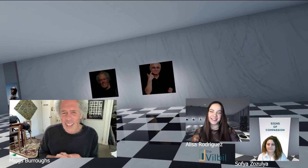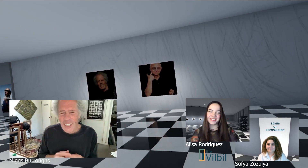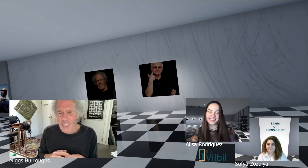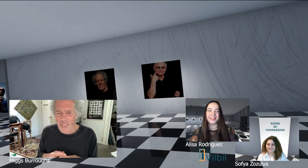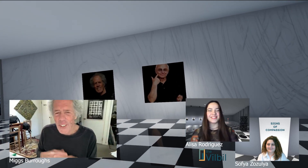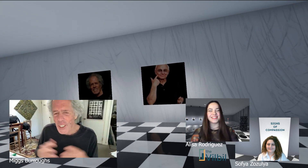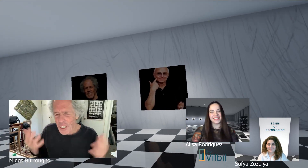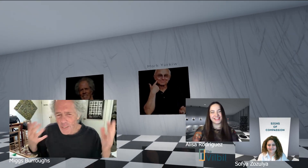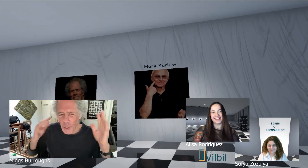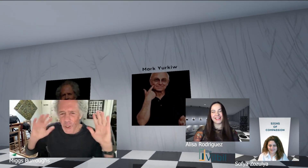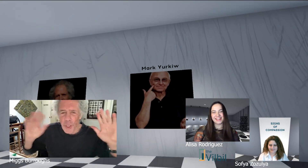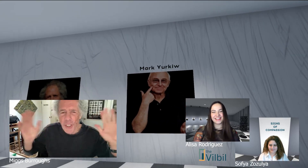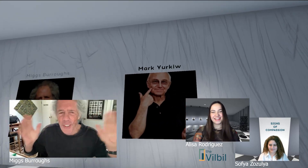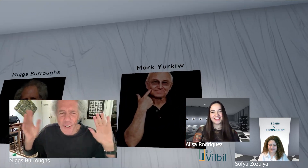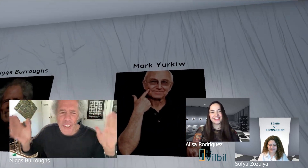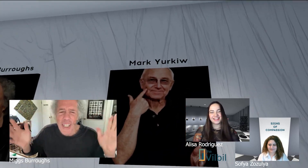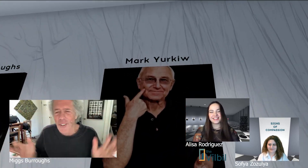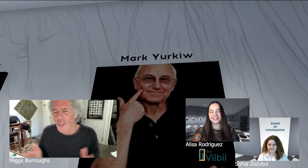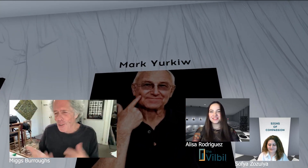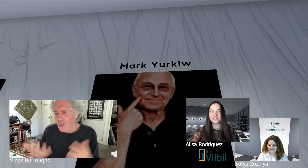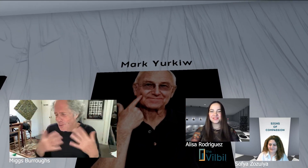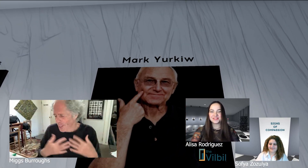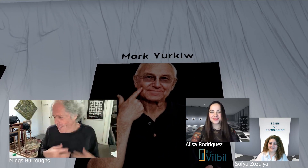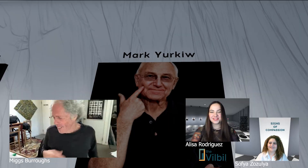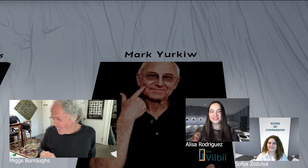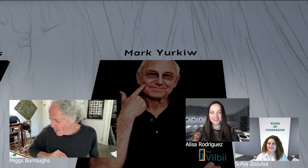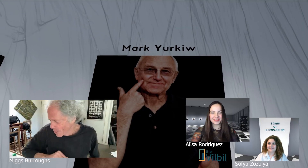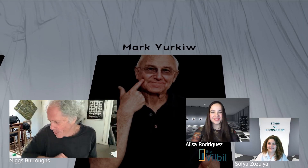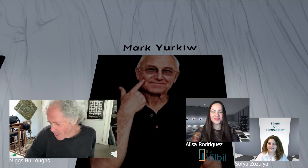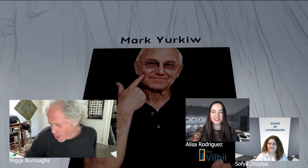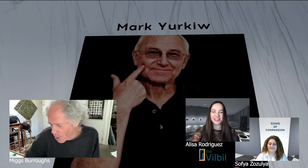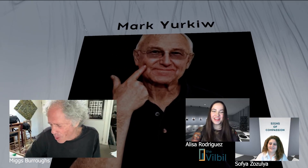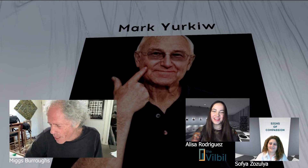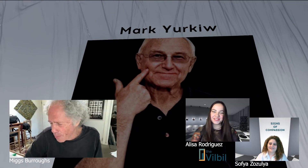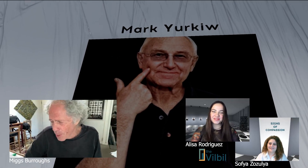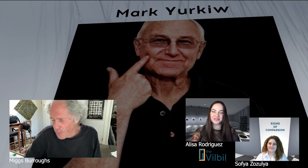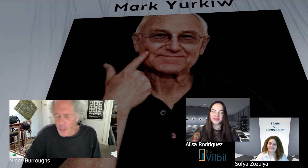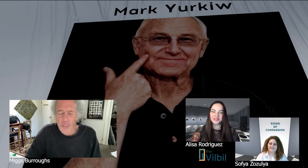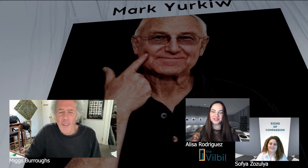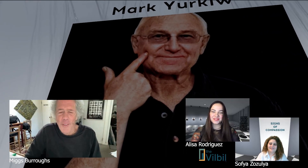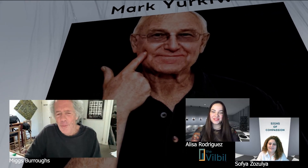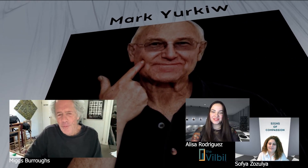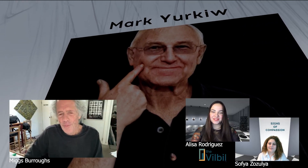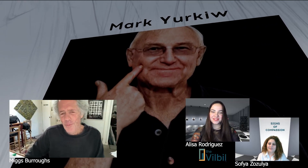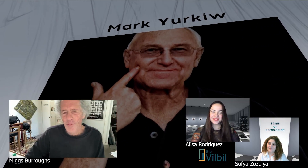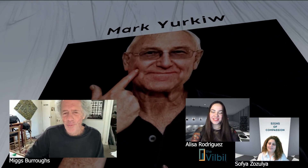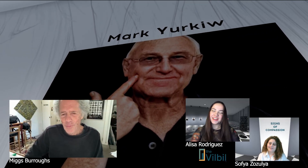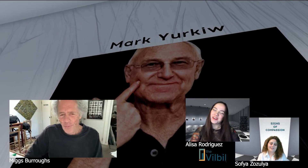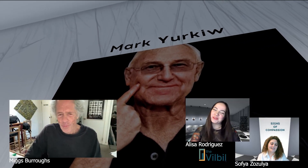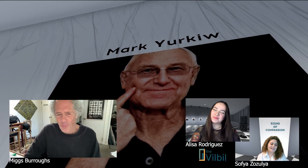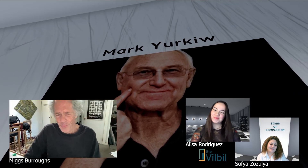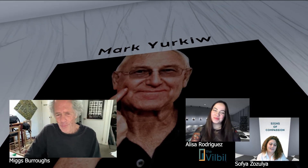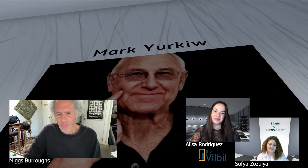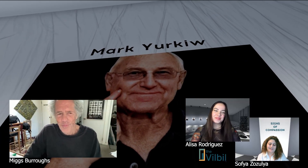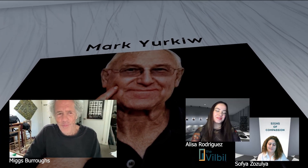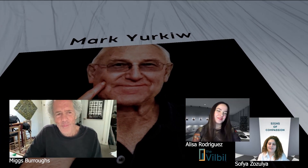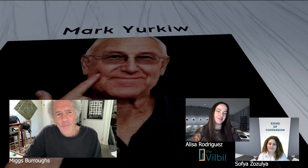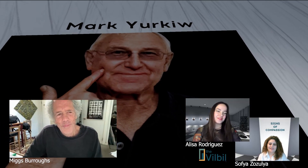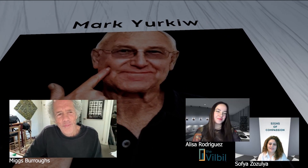you can tell I haven't sorted it all out until you draw it out of me. But yeah. But it's very interesting because